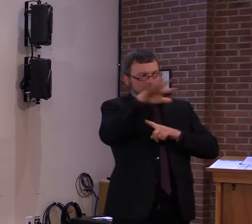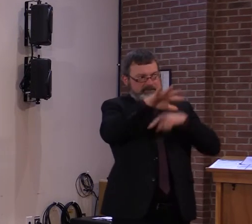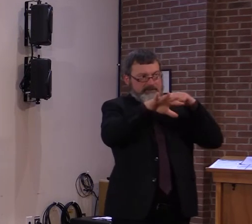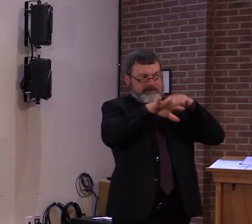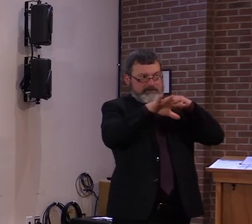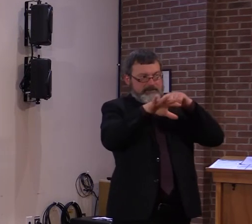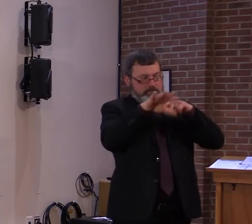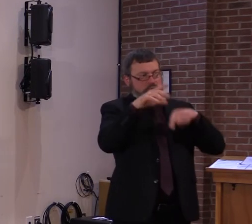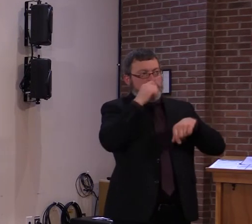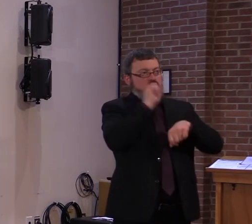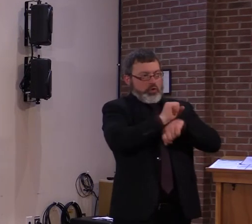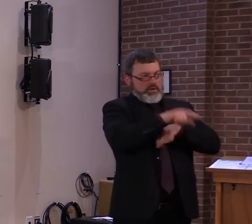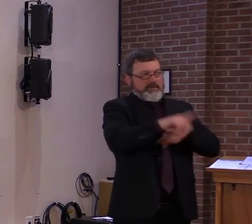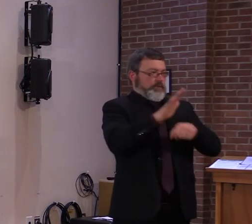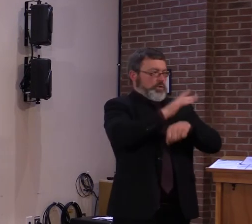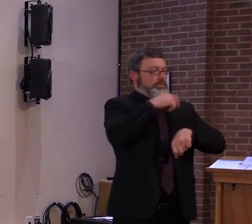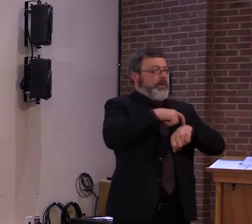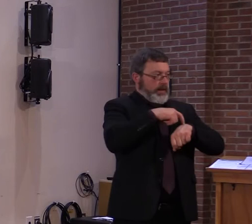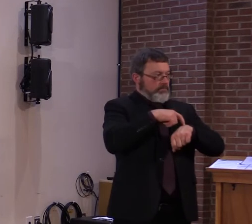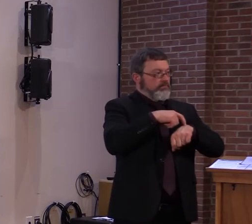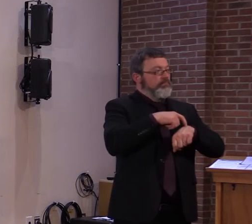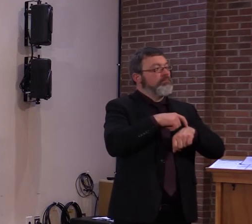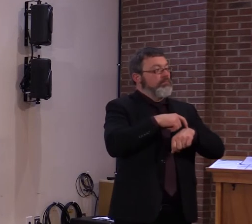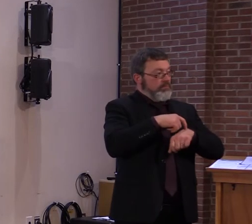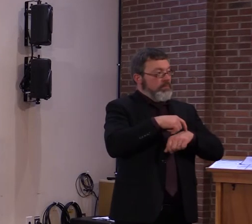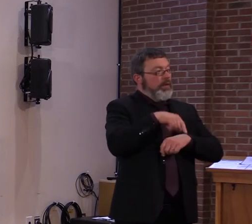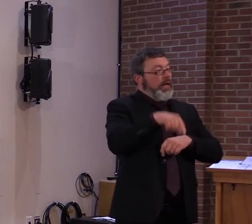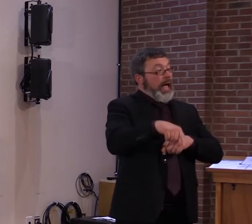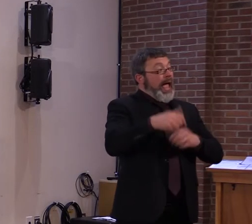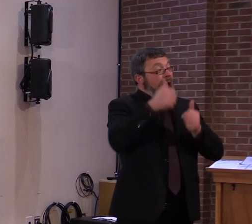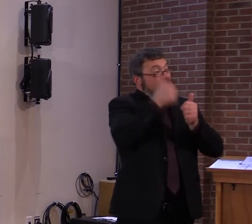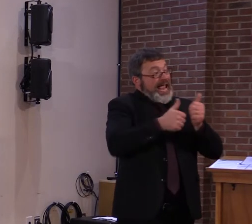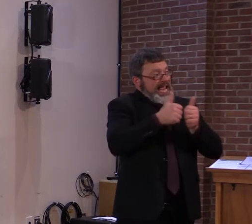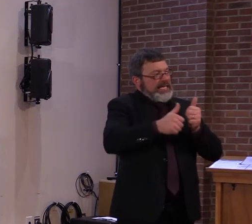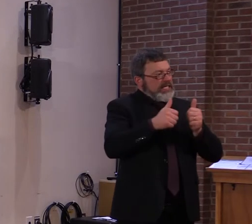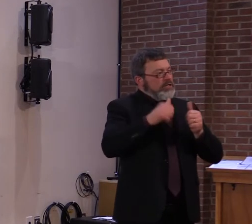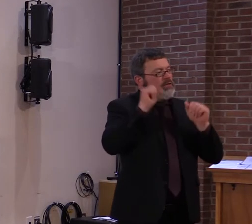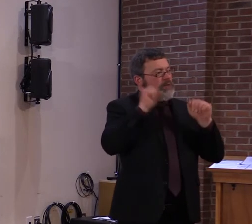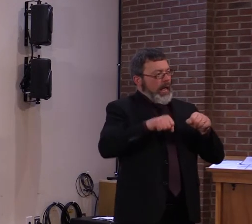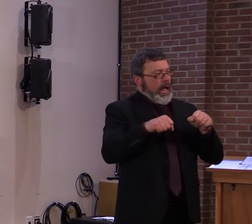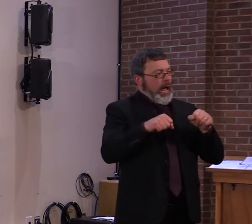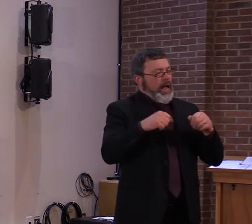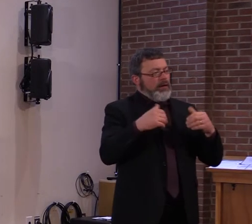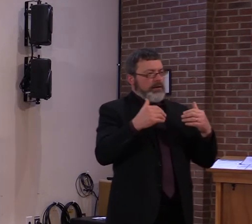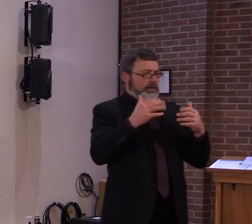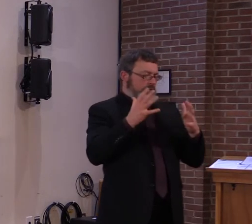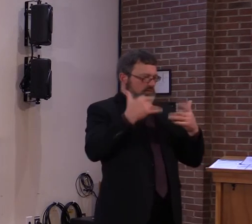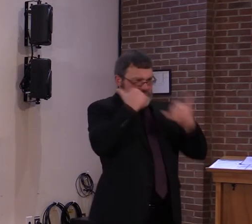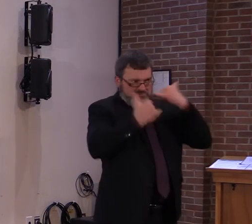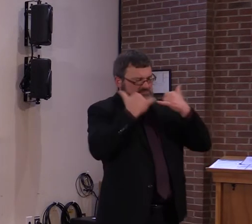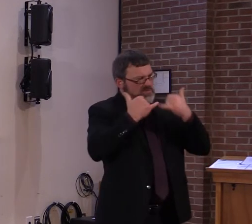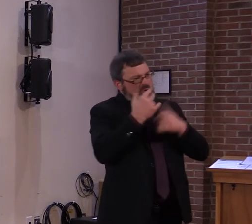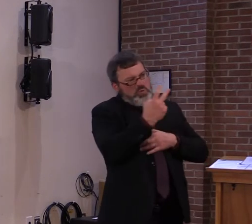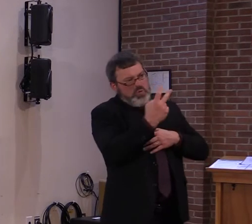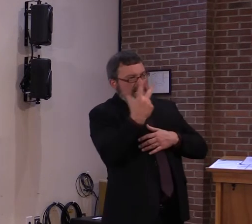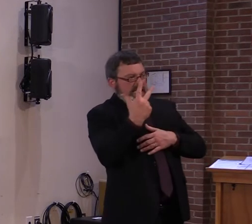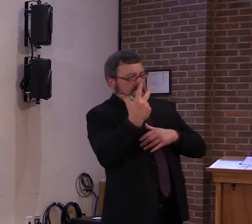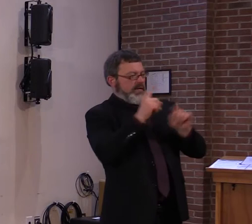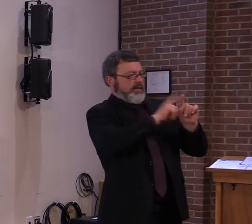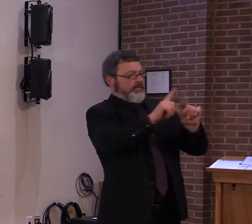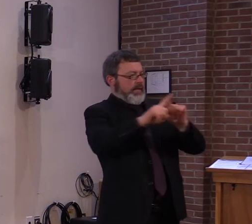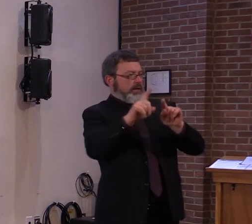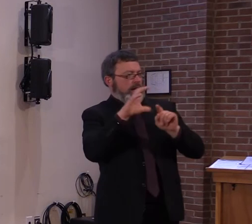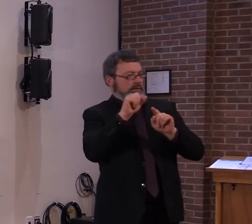contact tracers can do 2 to 3 cases a day. So you can see that we are moving into the